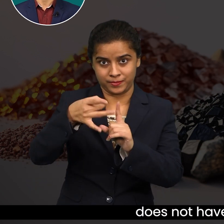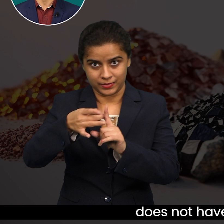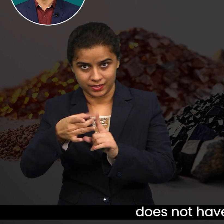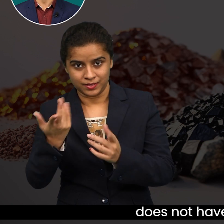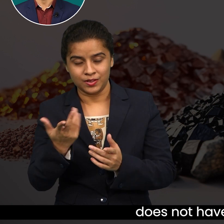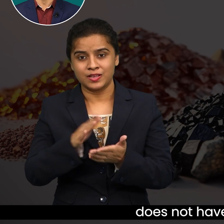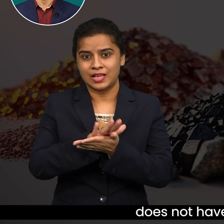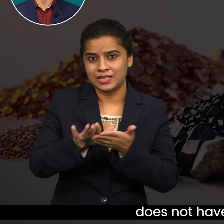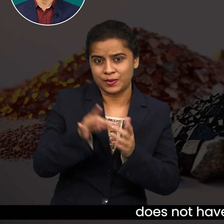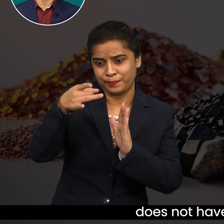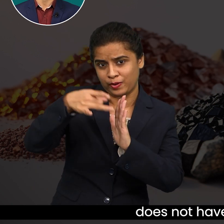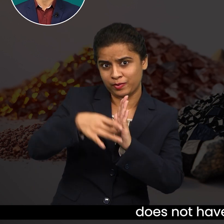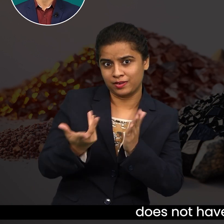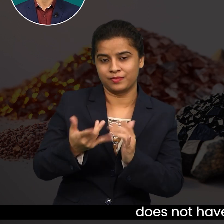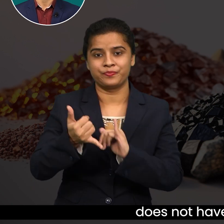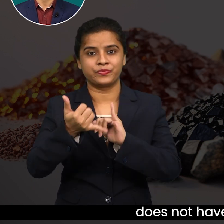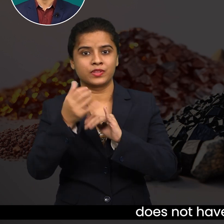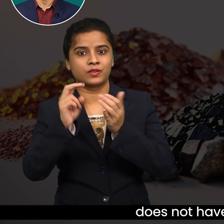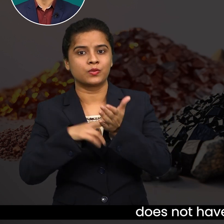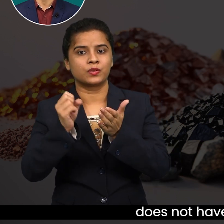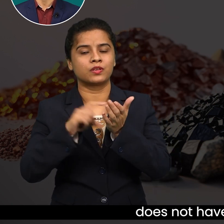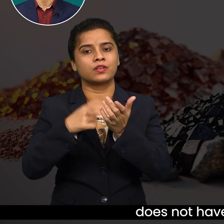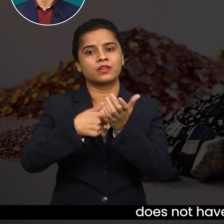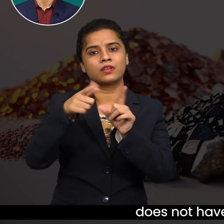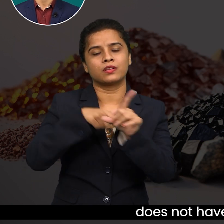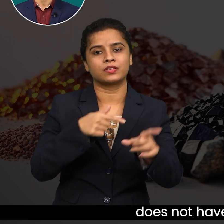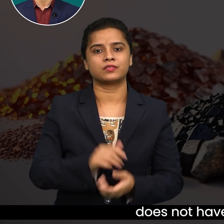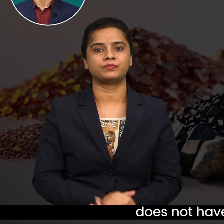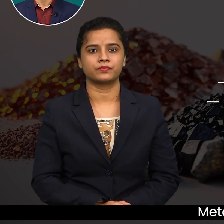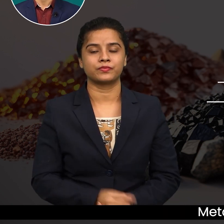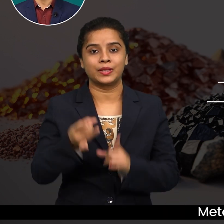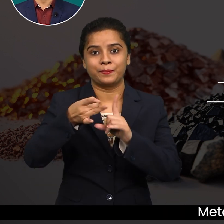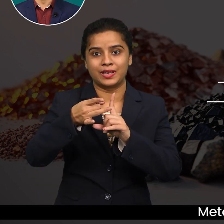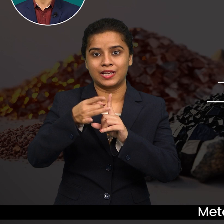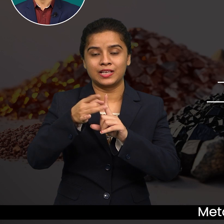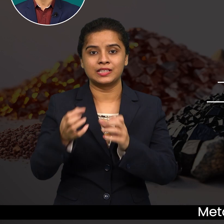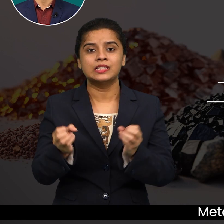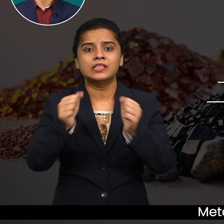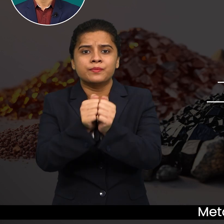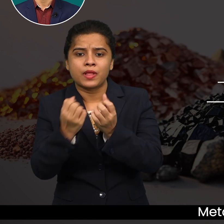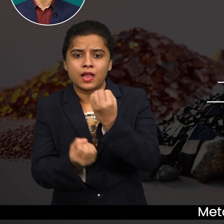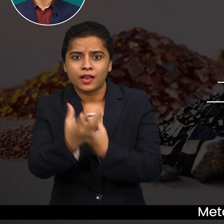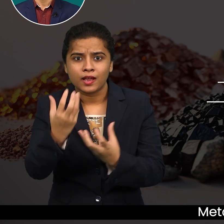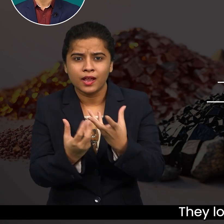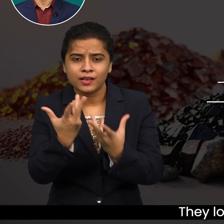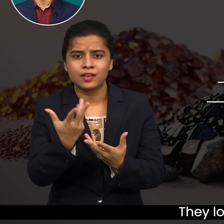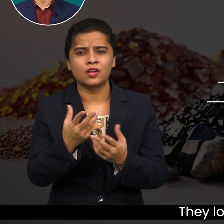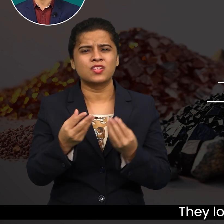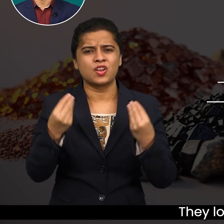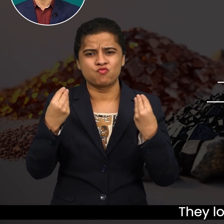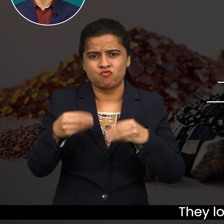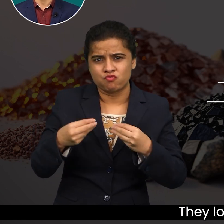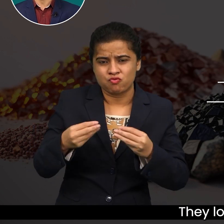Non-metals does not have the property of sonority. Metals are reactive. They